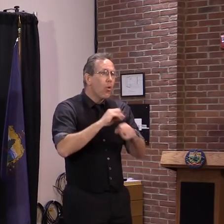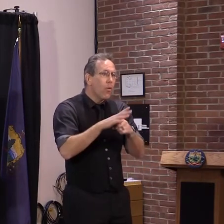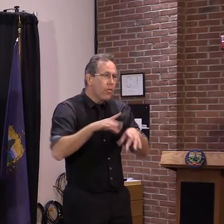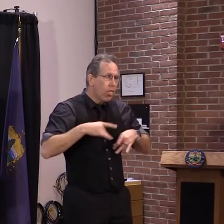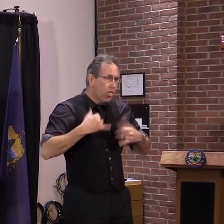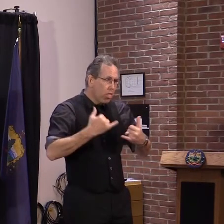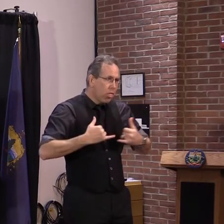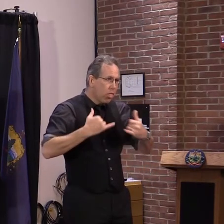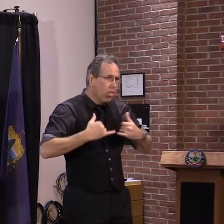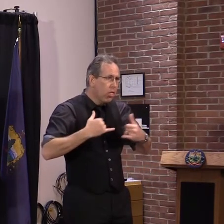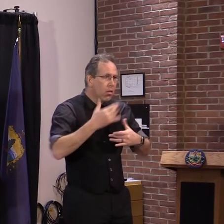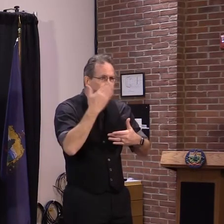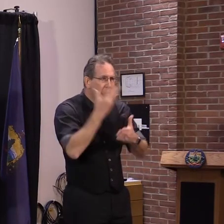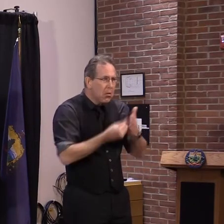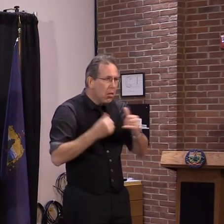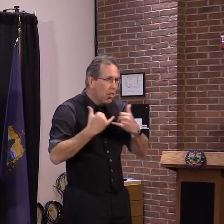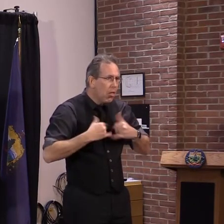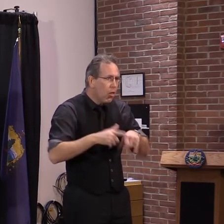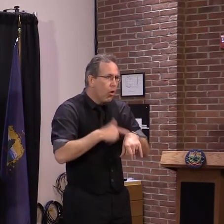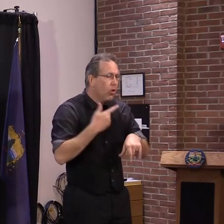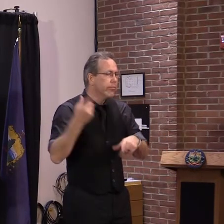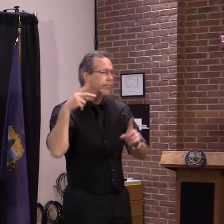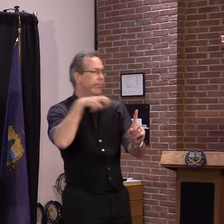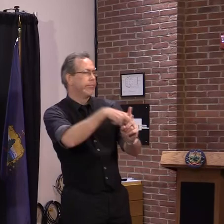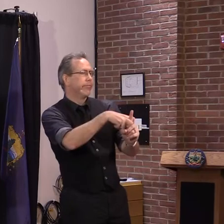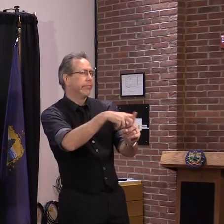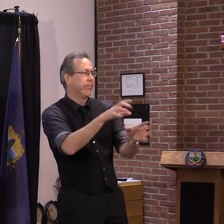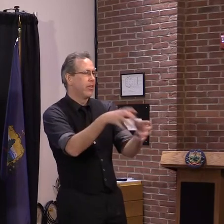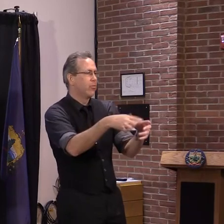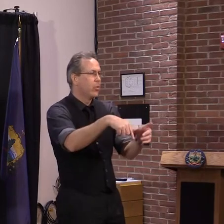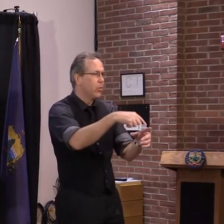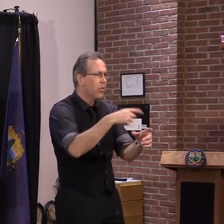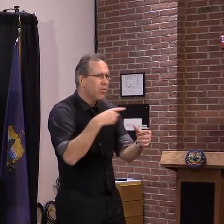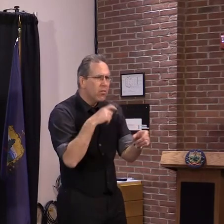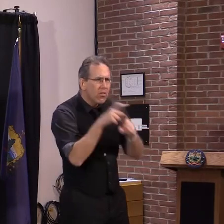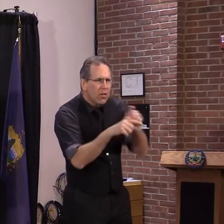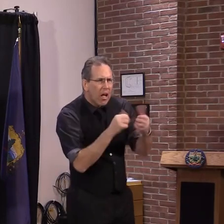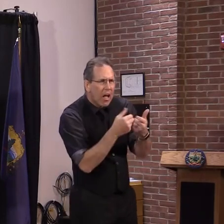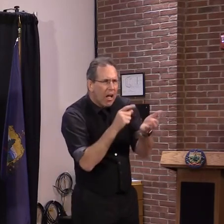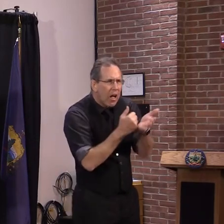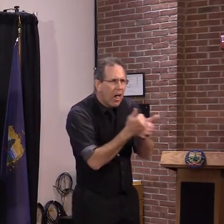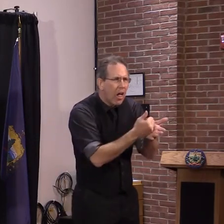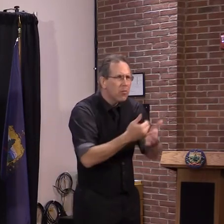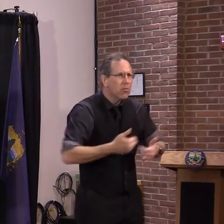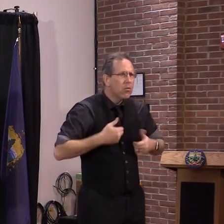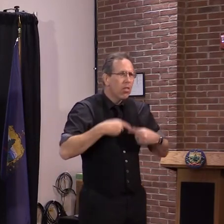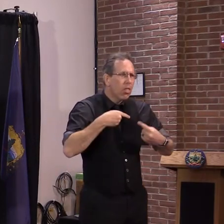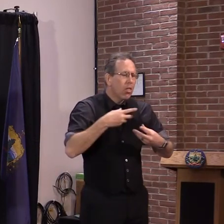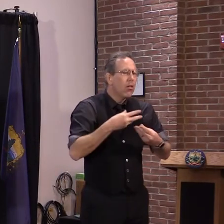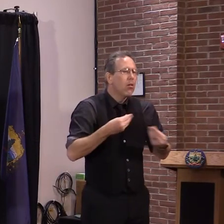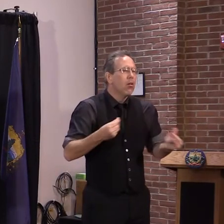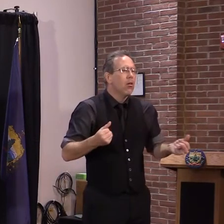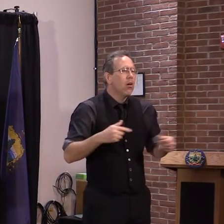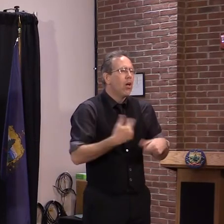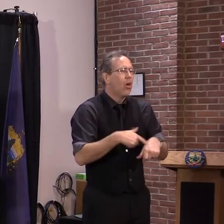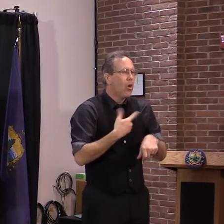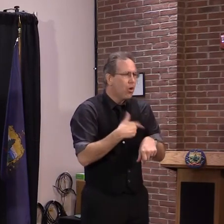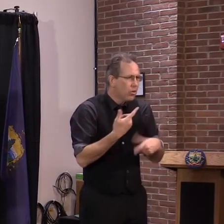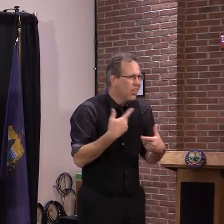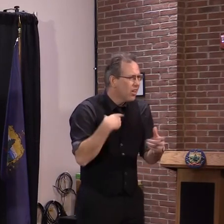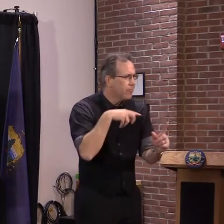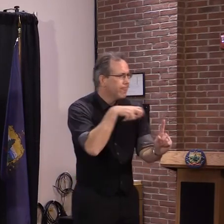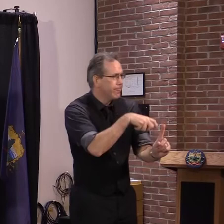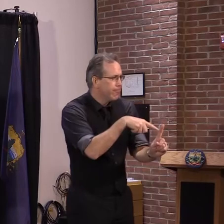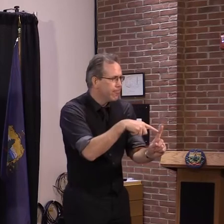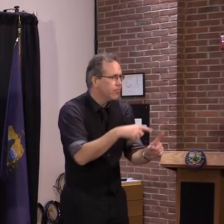understand them better and see if we can participate in what's going on nationwide and worldwide and trying